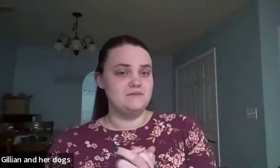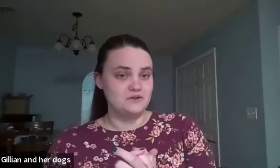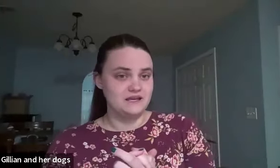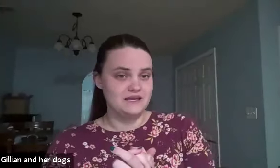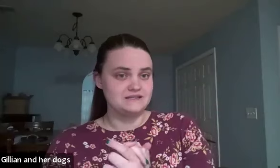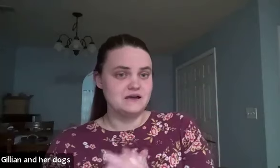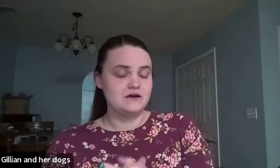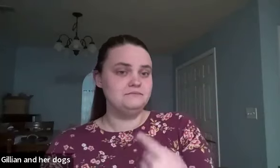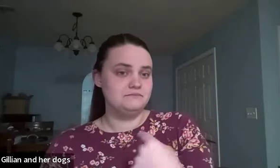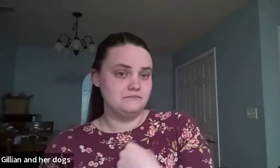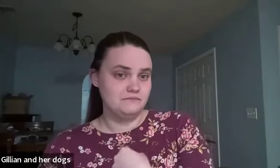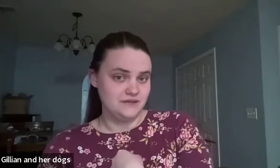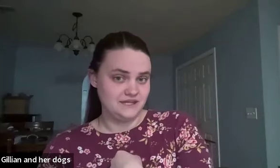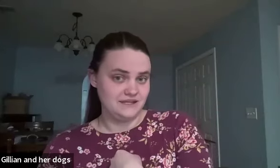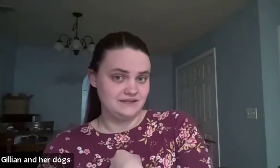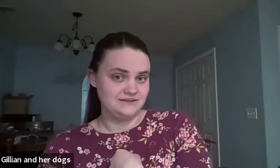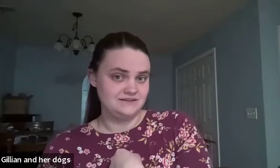I'm learning ASL. Me